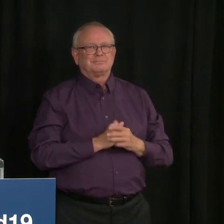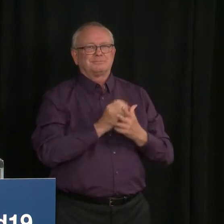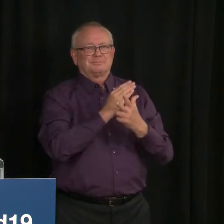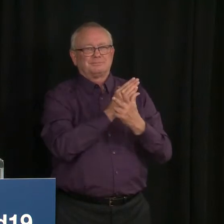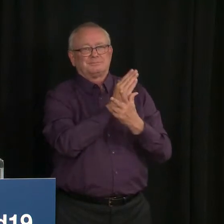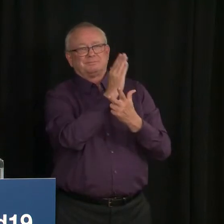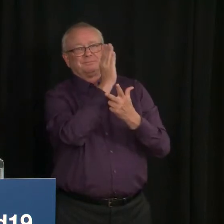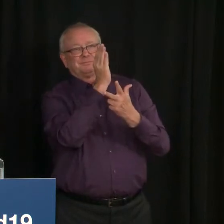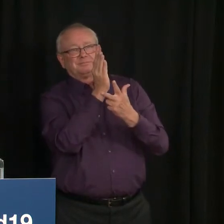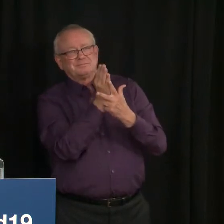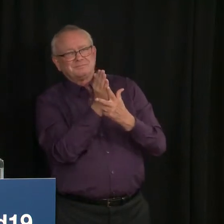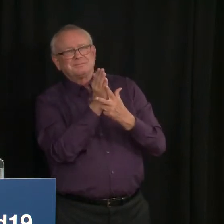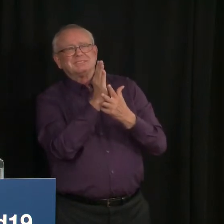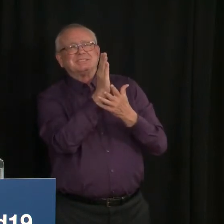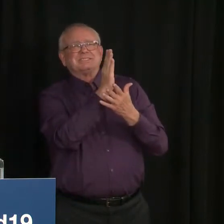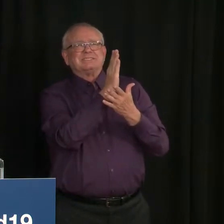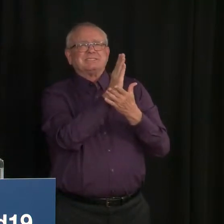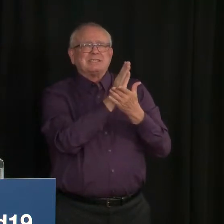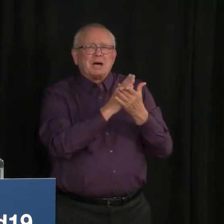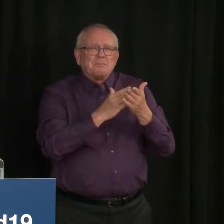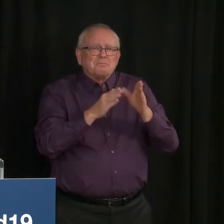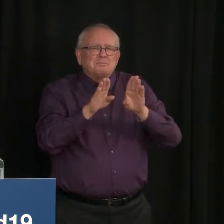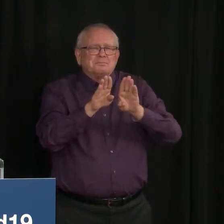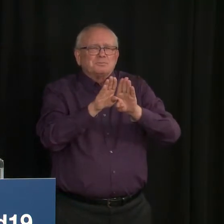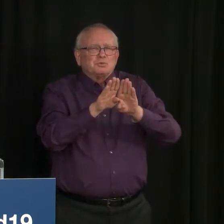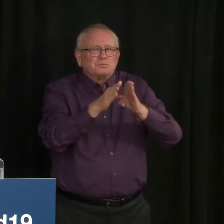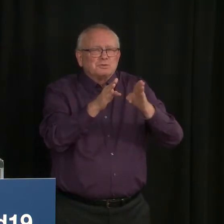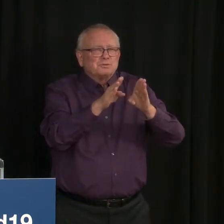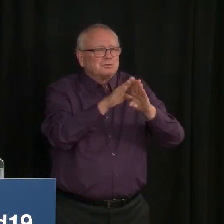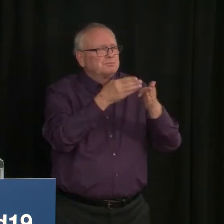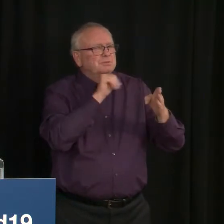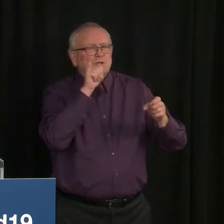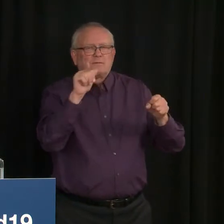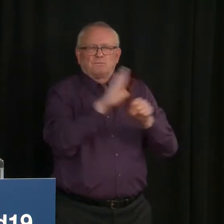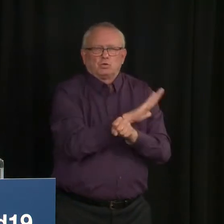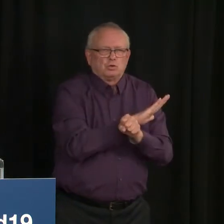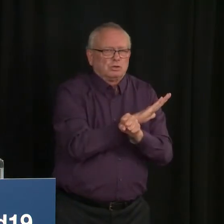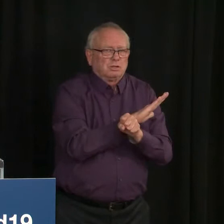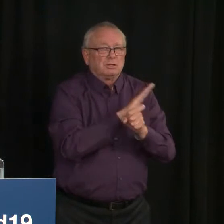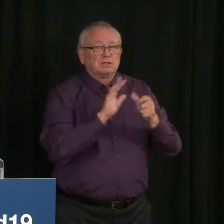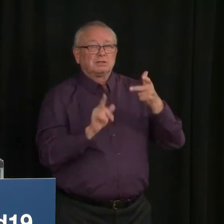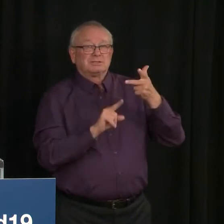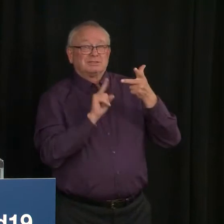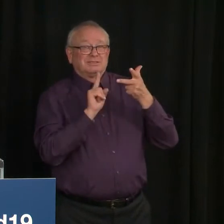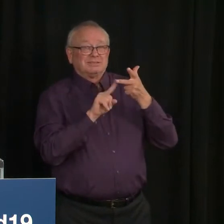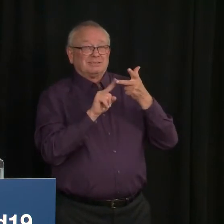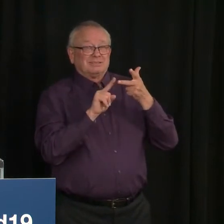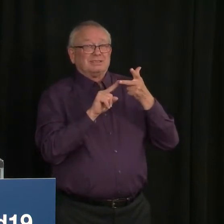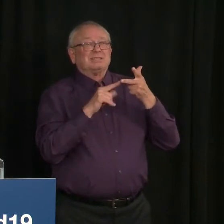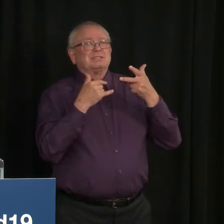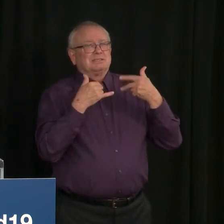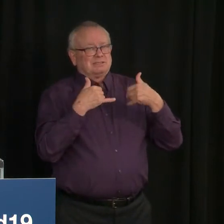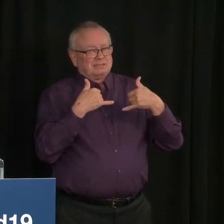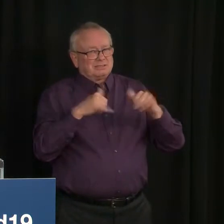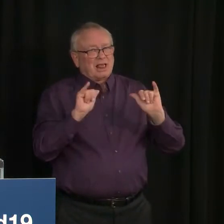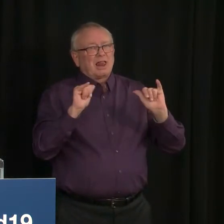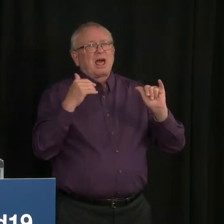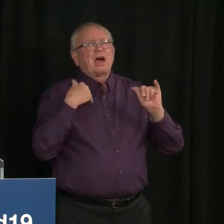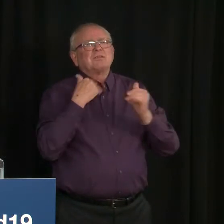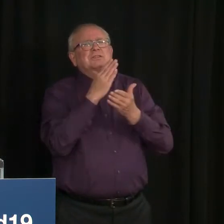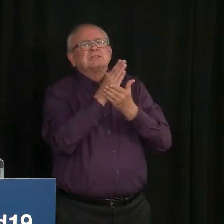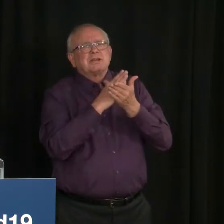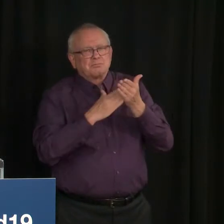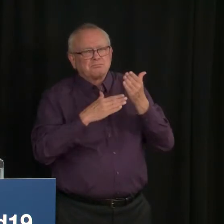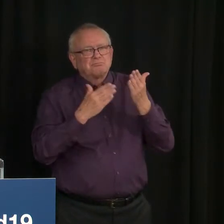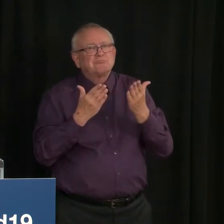in stage 3, we will continue to have recommendations. We have been working with the Calgary Stampede organizers for several months to make